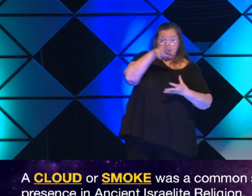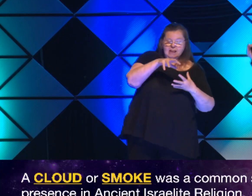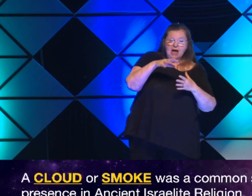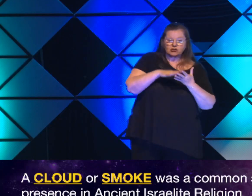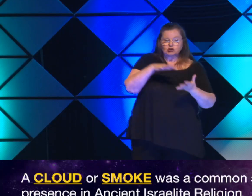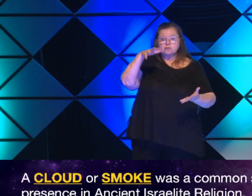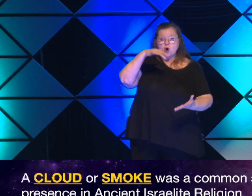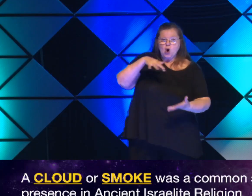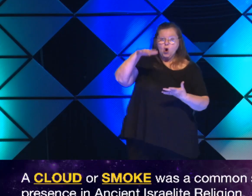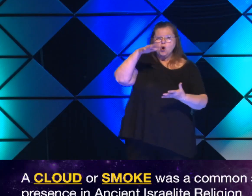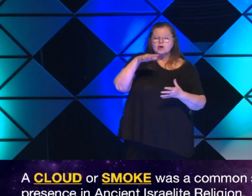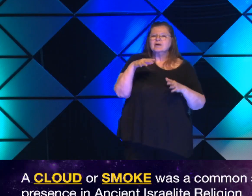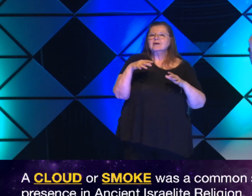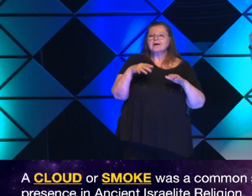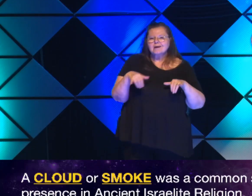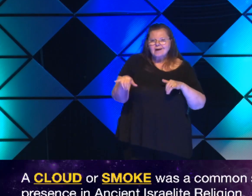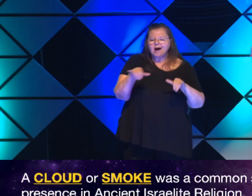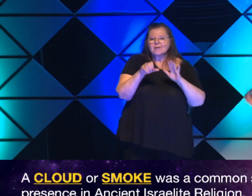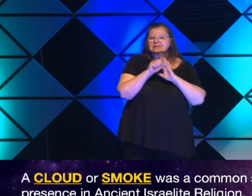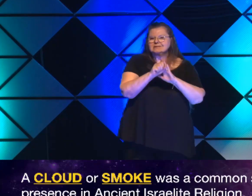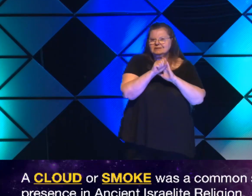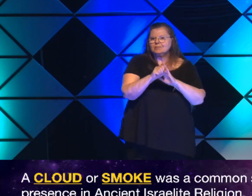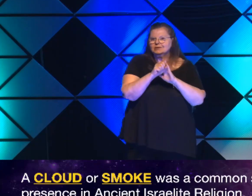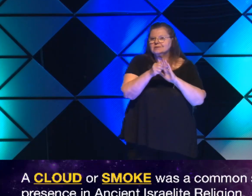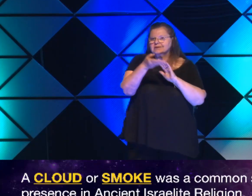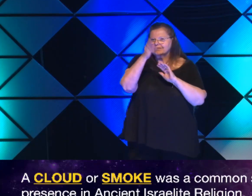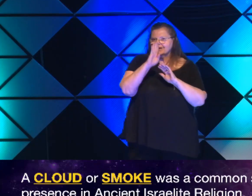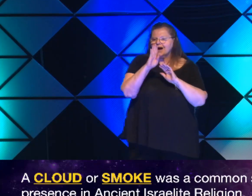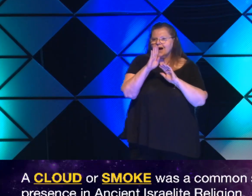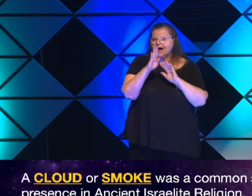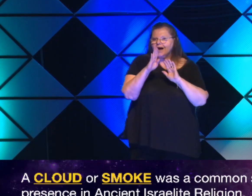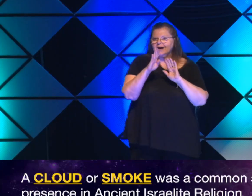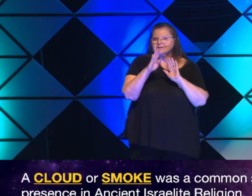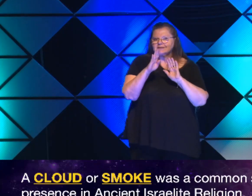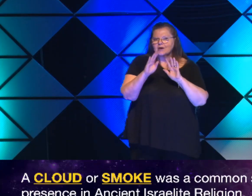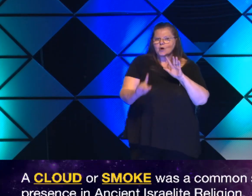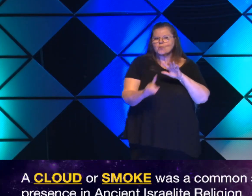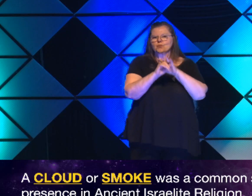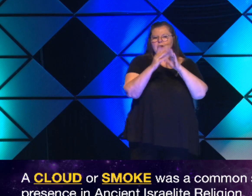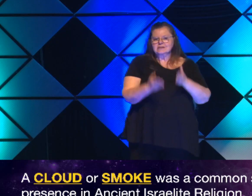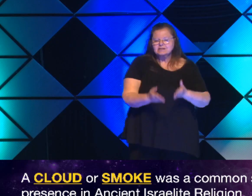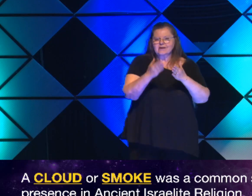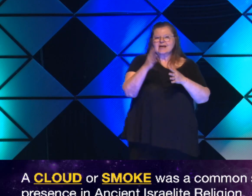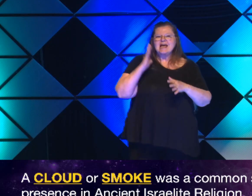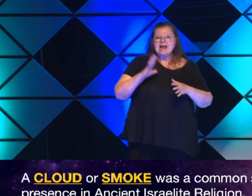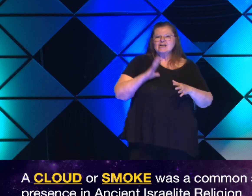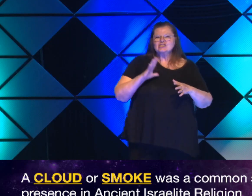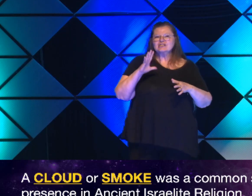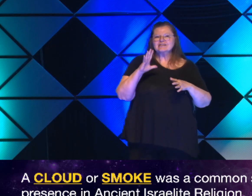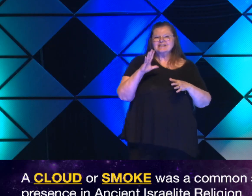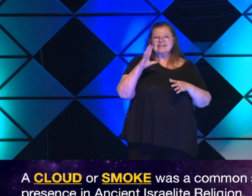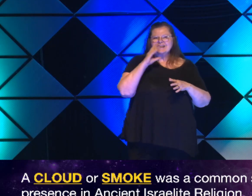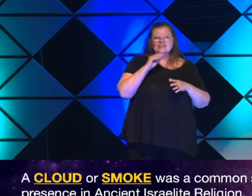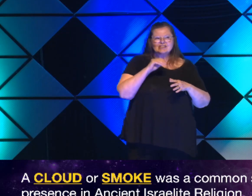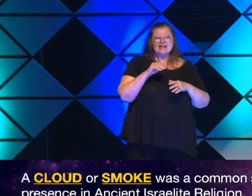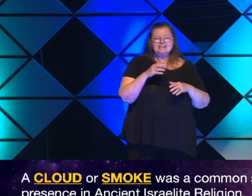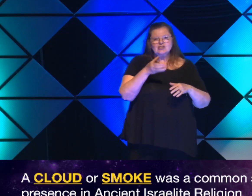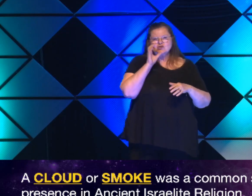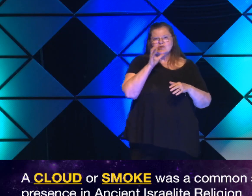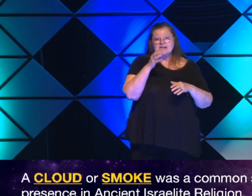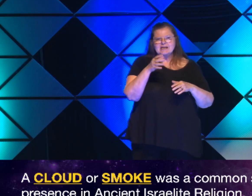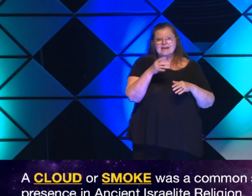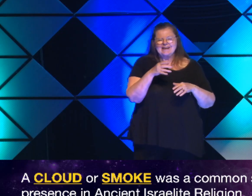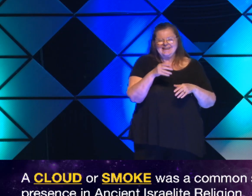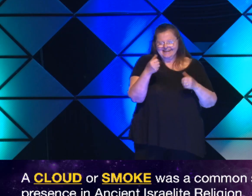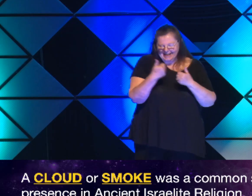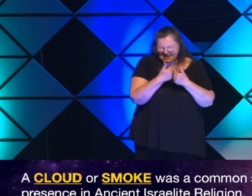were common symbols of God's presence in ancient Israelite religion. How many times can I say ancient Israelite religion today? Keep track. It's a drinking game, okay?